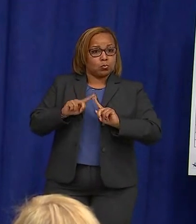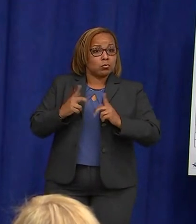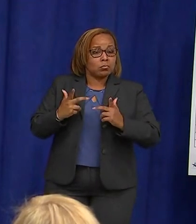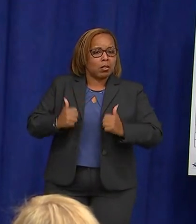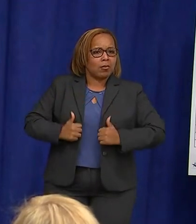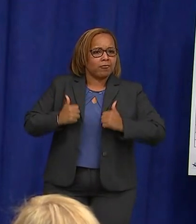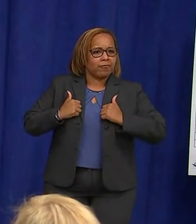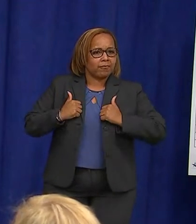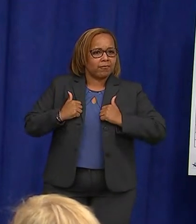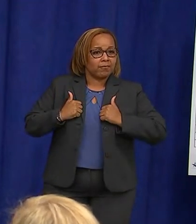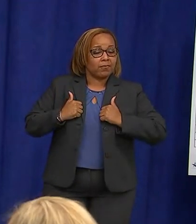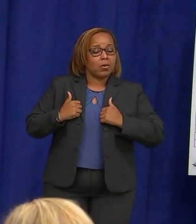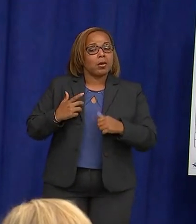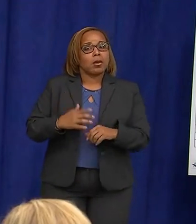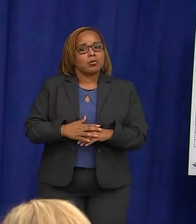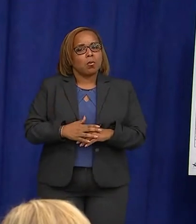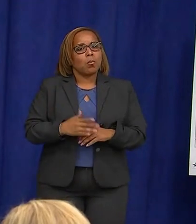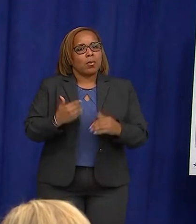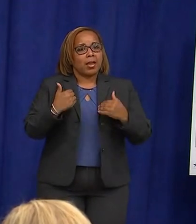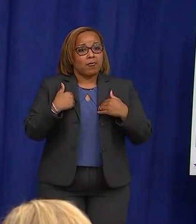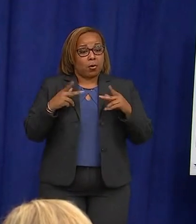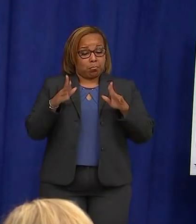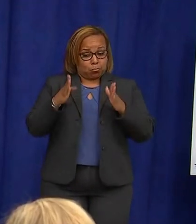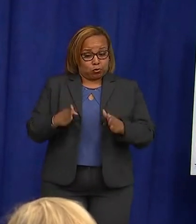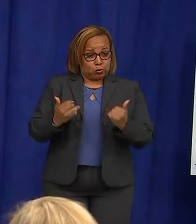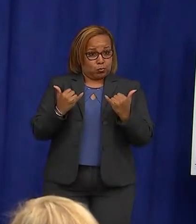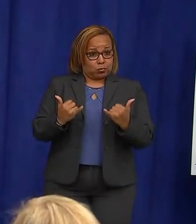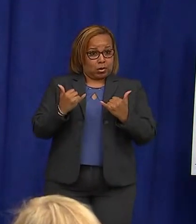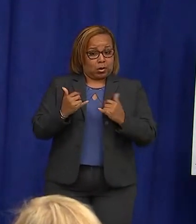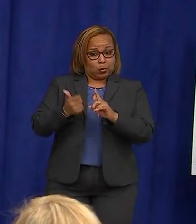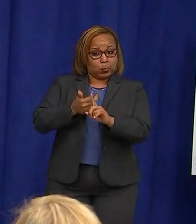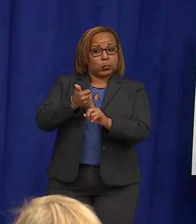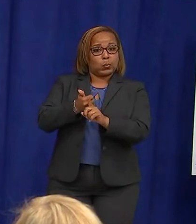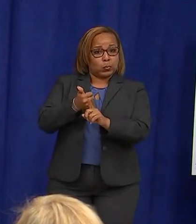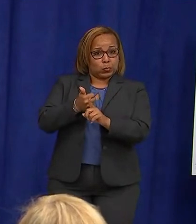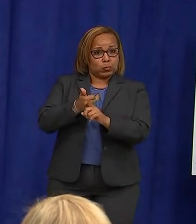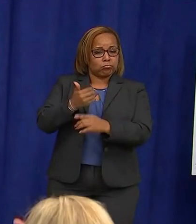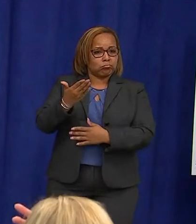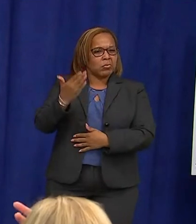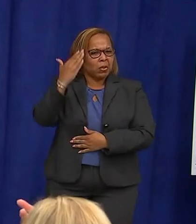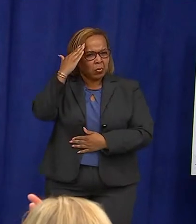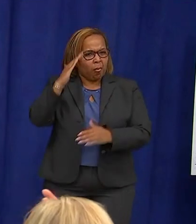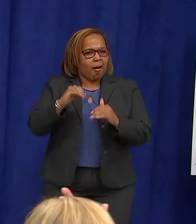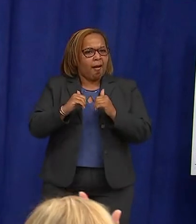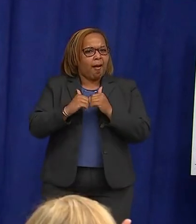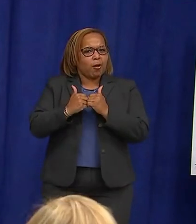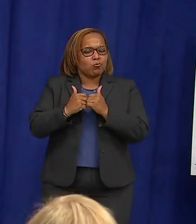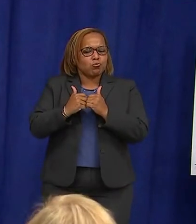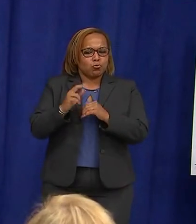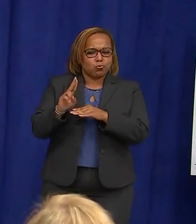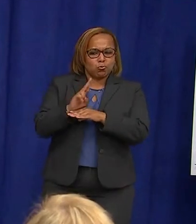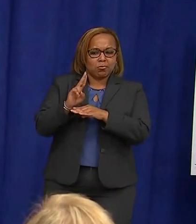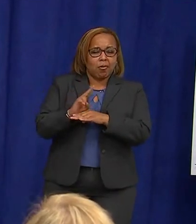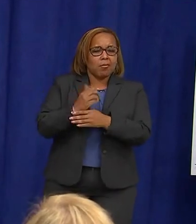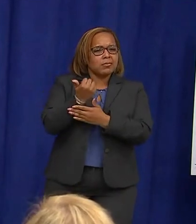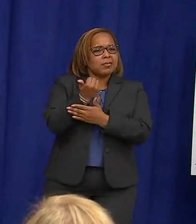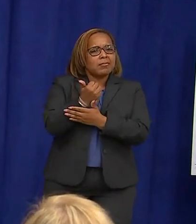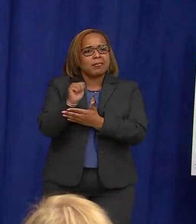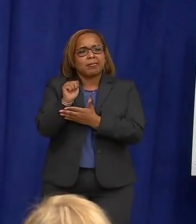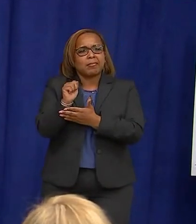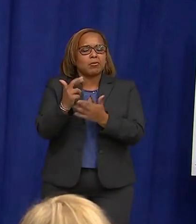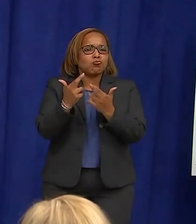live, right? And we have a person today who know how to utilize any and